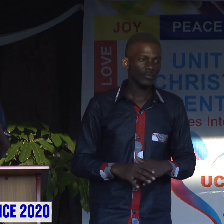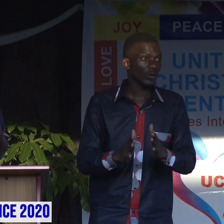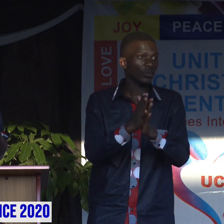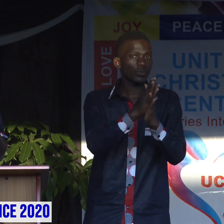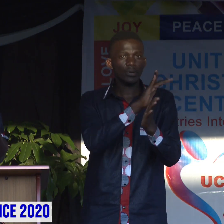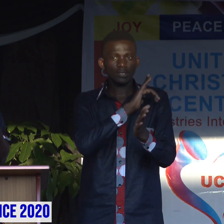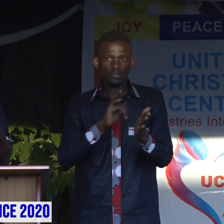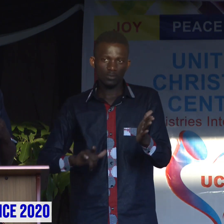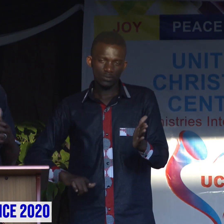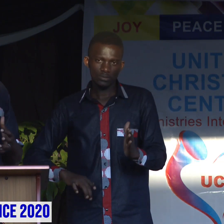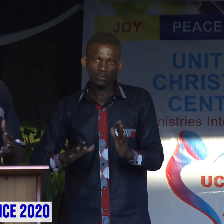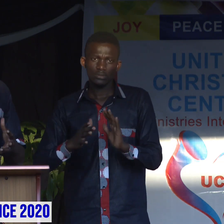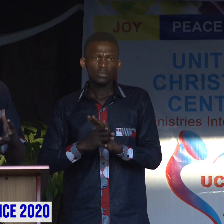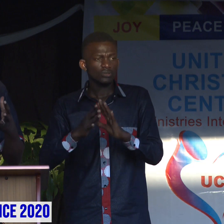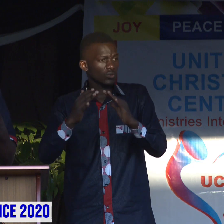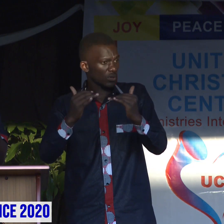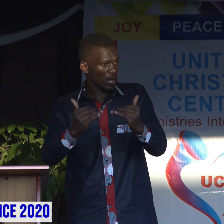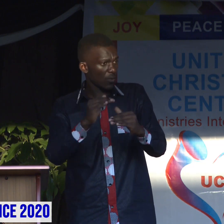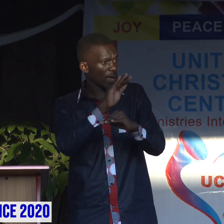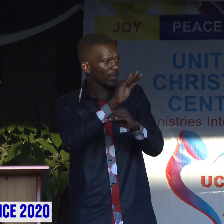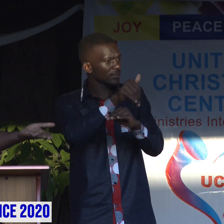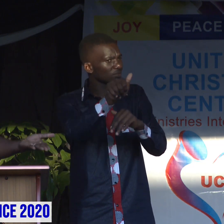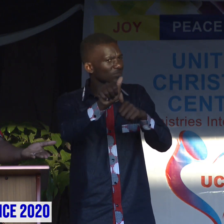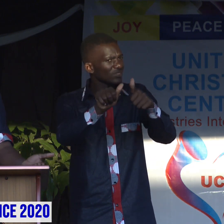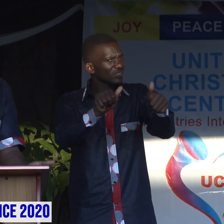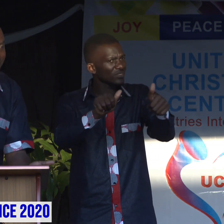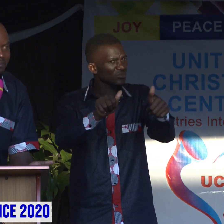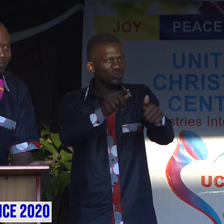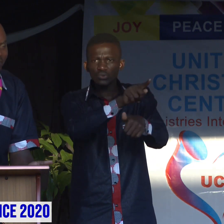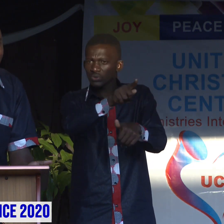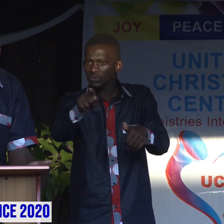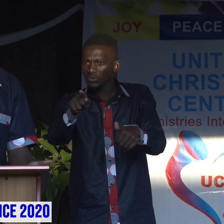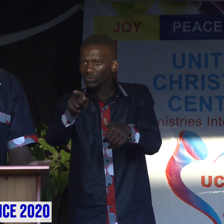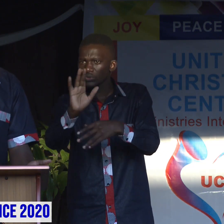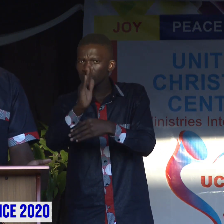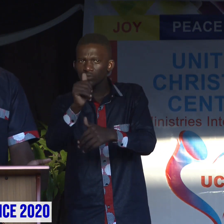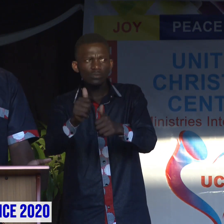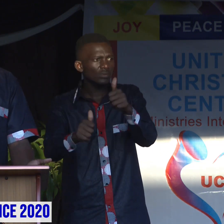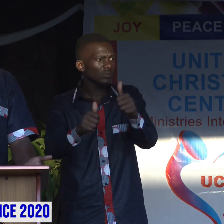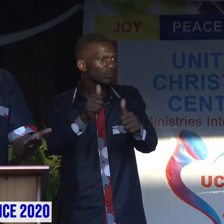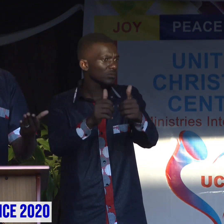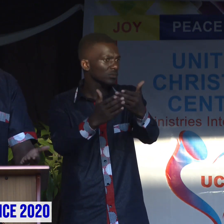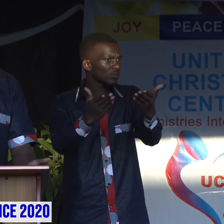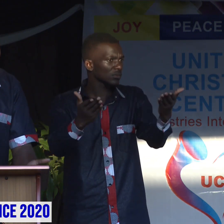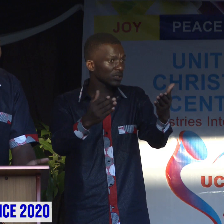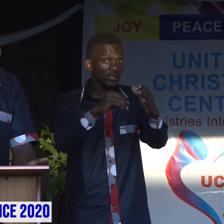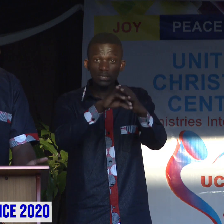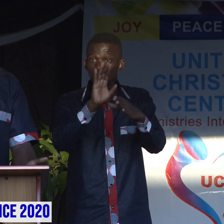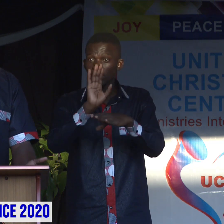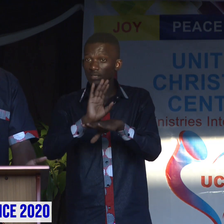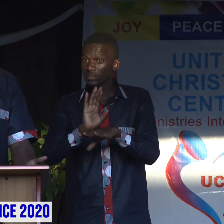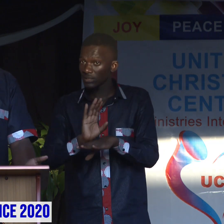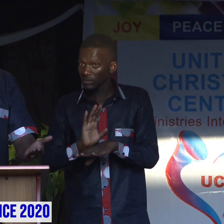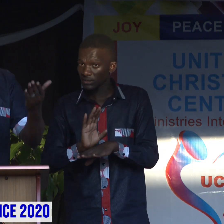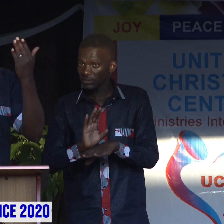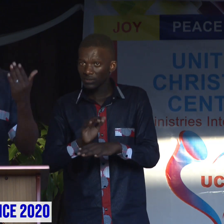Praise the Lord. Mukama yebazibwe. Now ask yourself, which tree are you? Katuwebuze ekibuzo gwoli muti ngerichi. In the church.